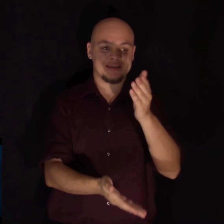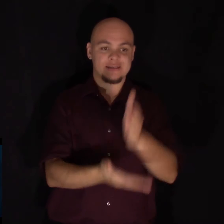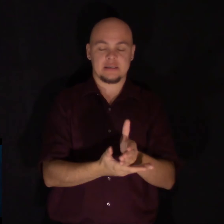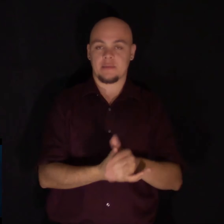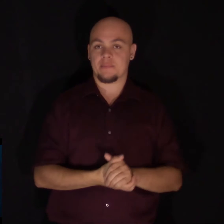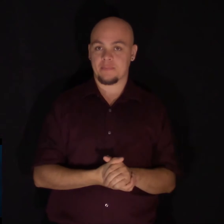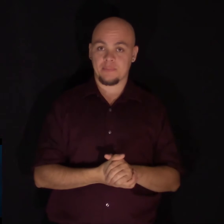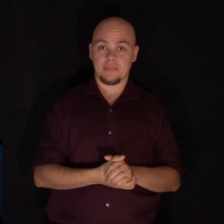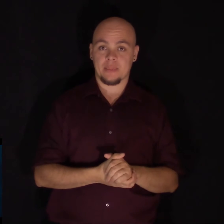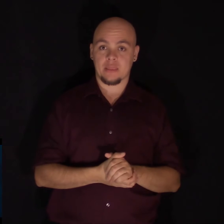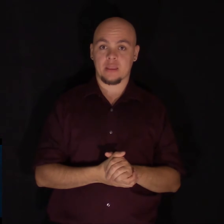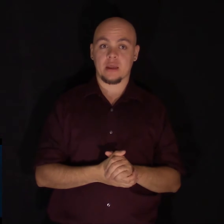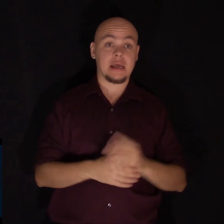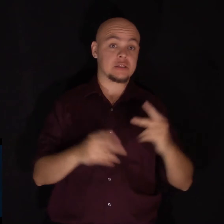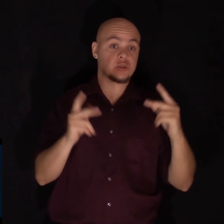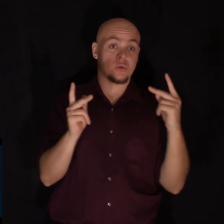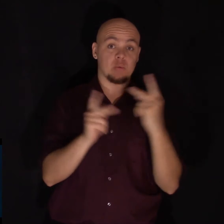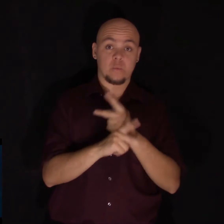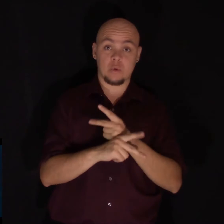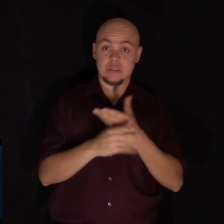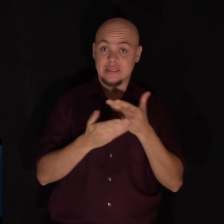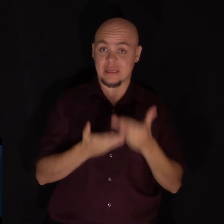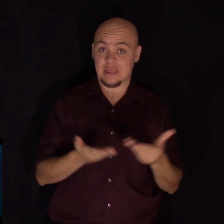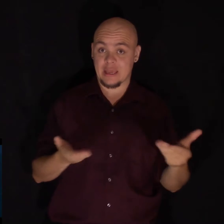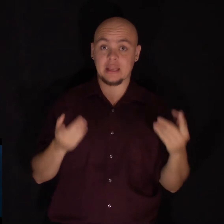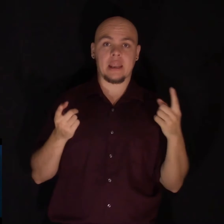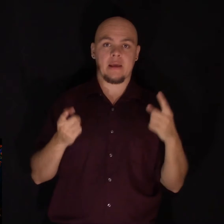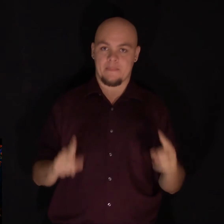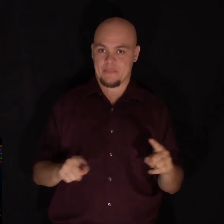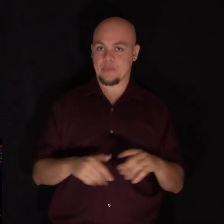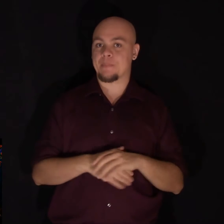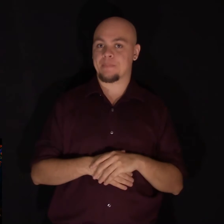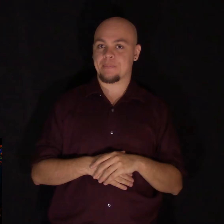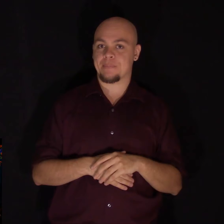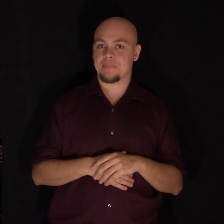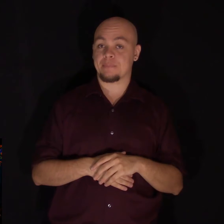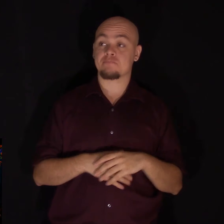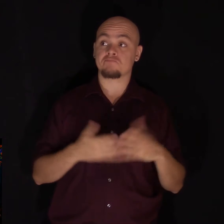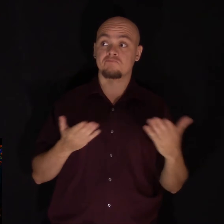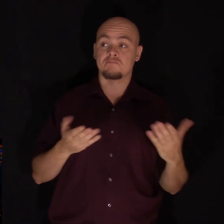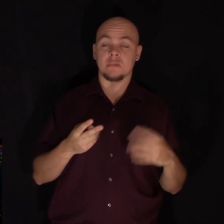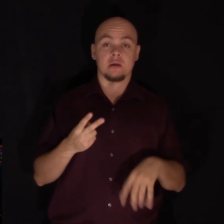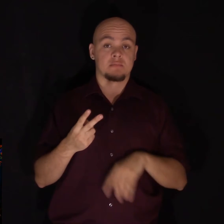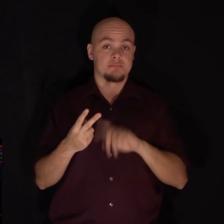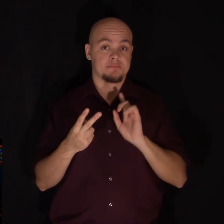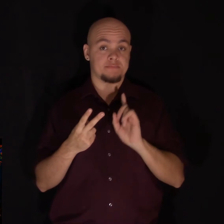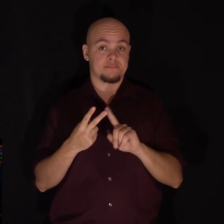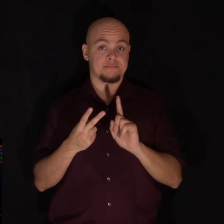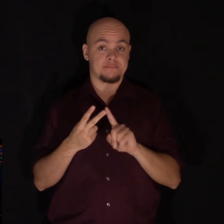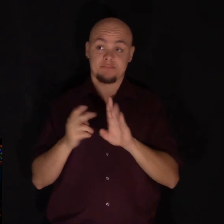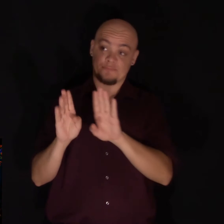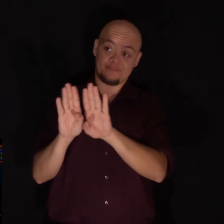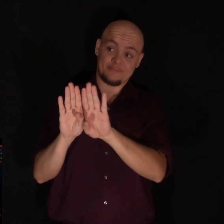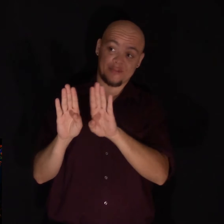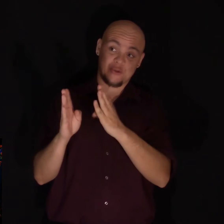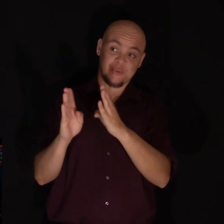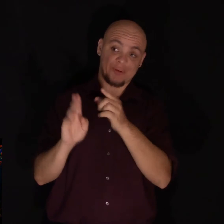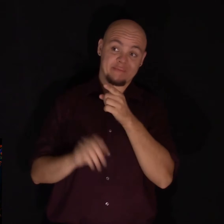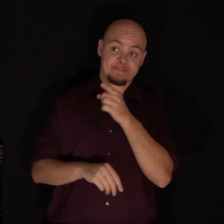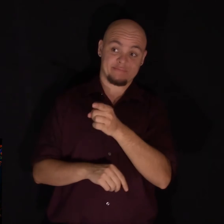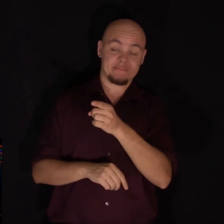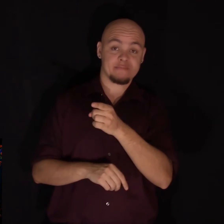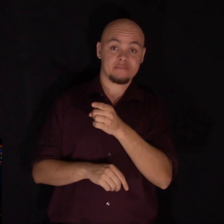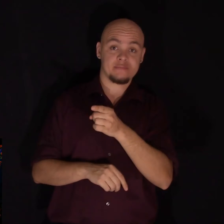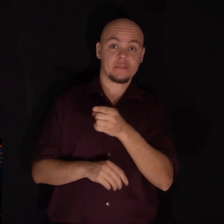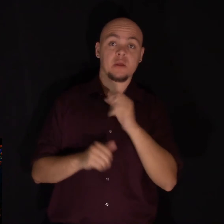by definition, this is the worst thing that's ever happened in human history. So the only alternative, and this is what lies behind door number two, is